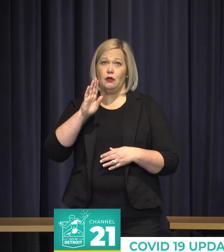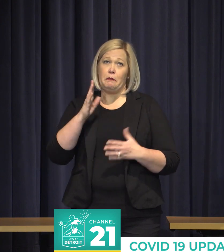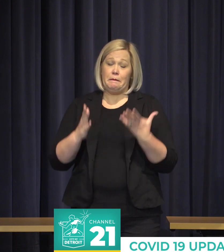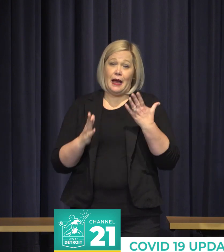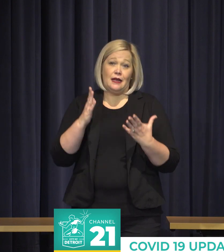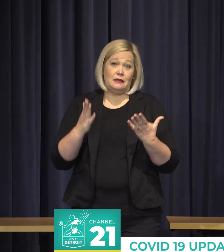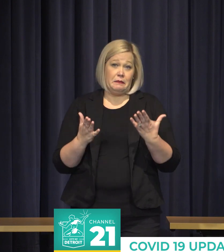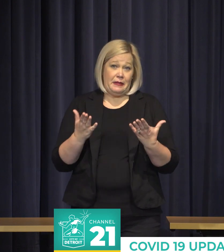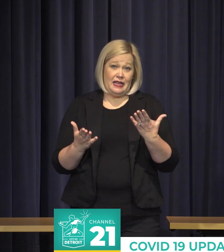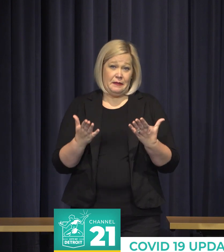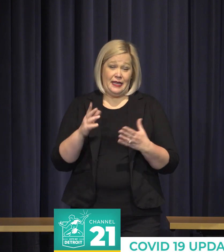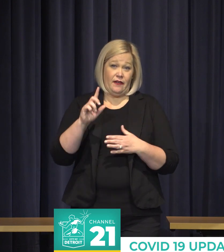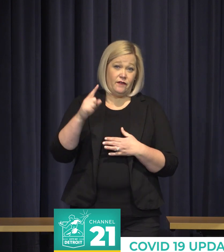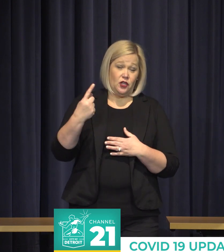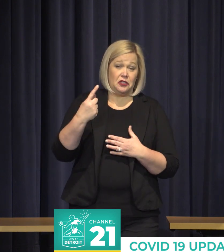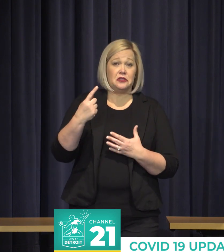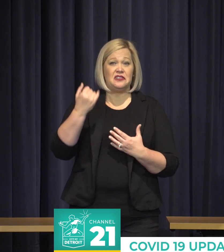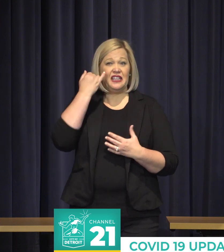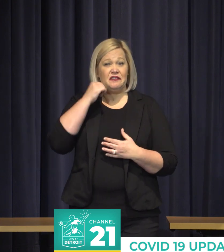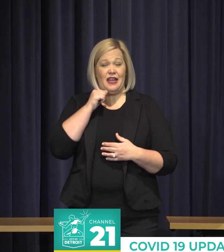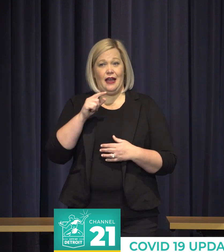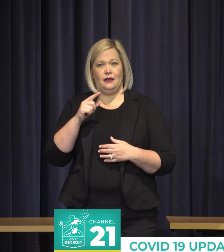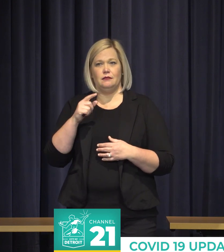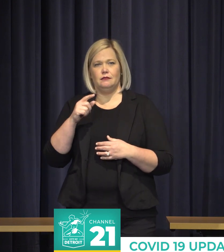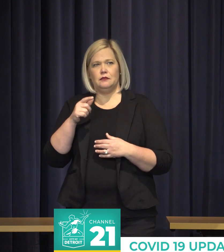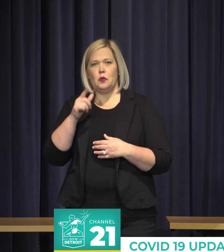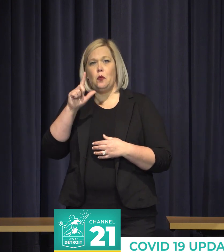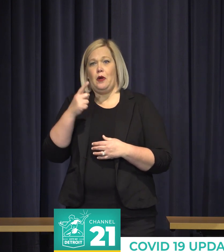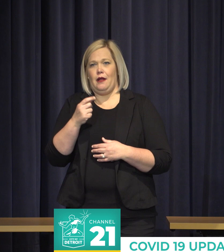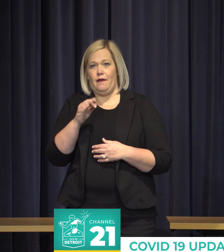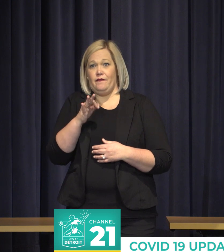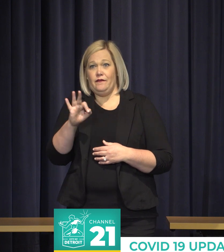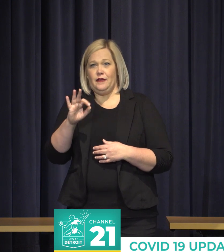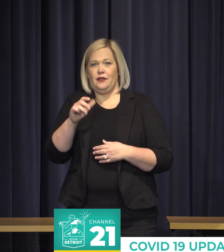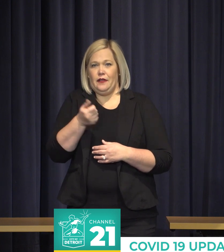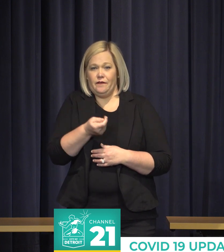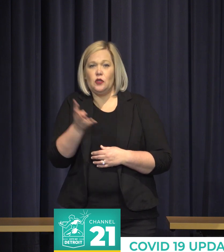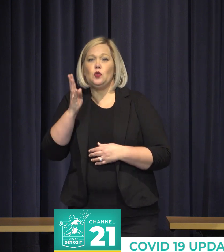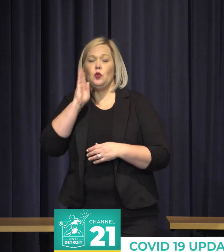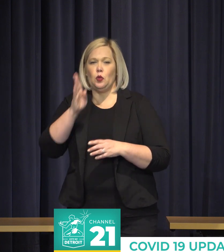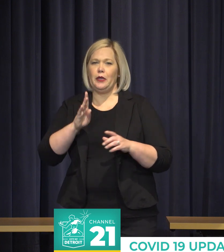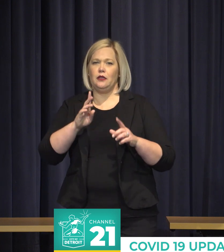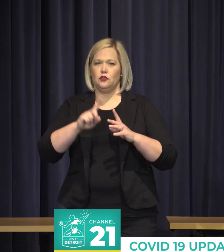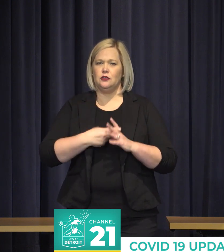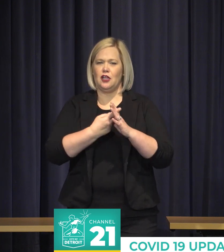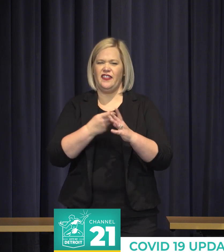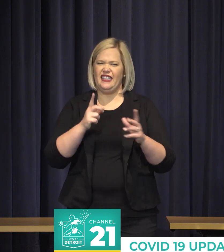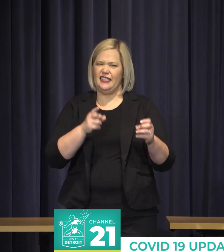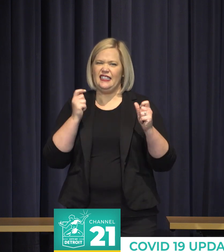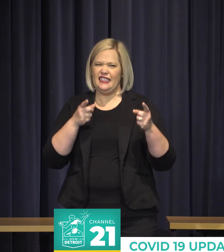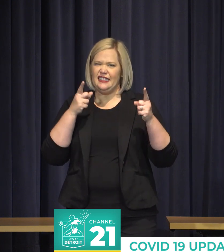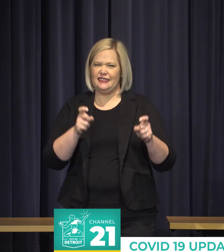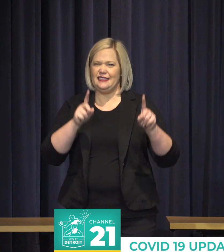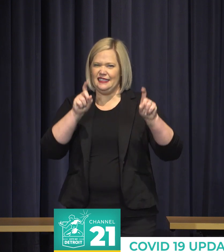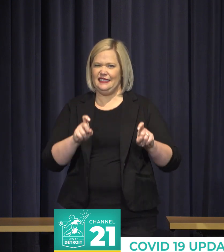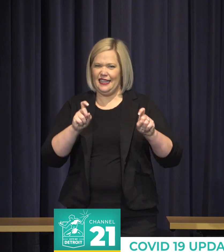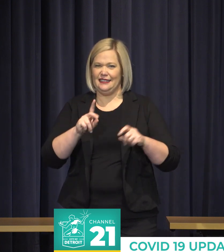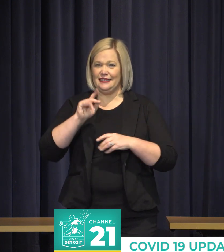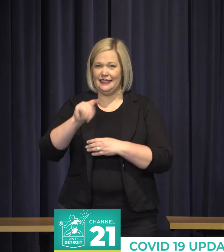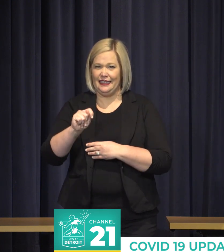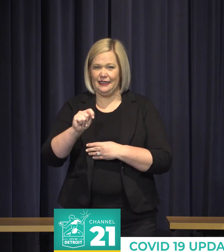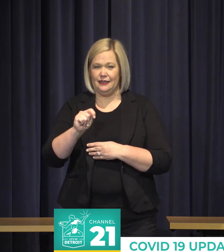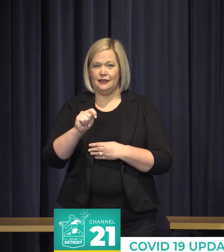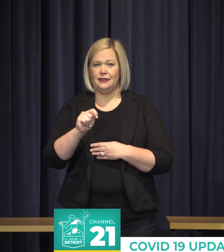America that will deploy the instant testing kit. 5 testing machines and